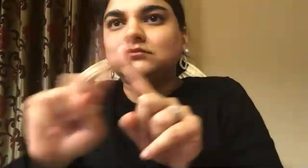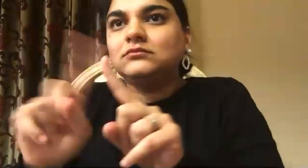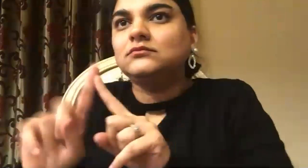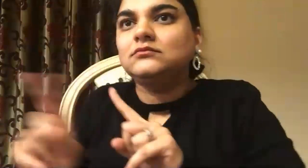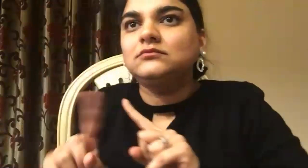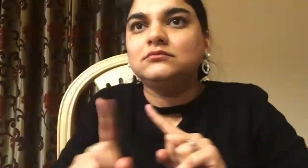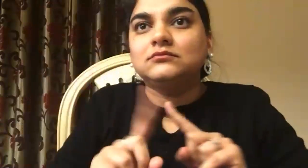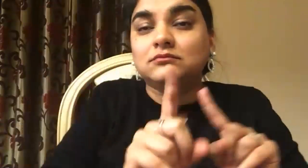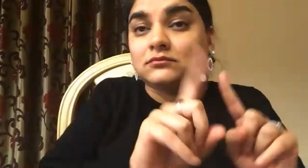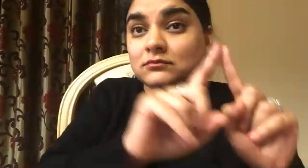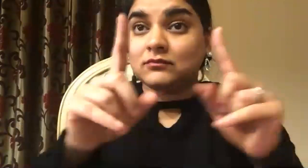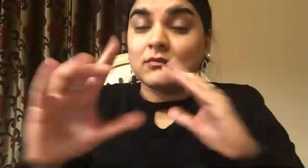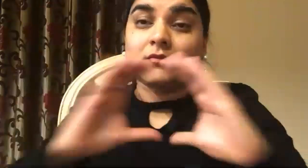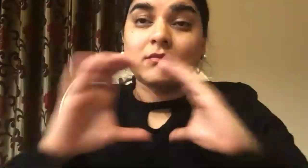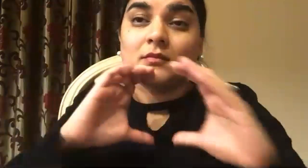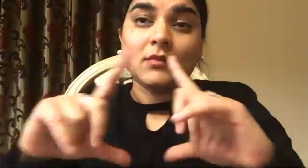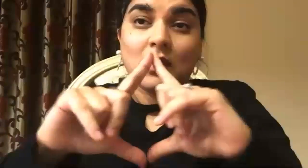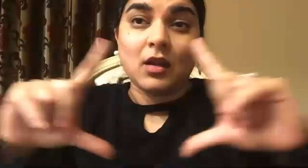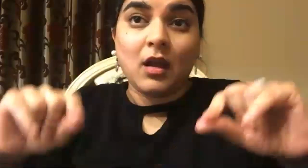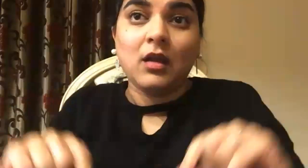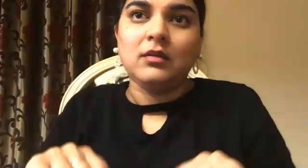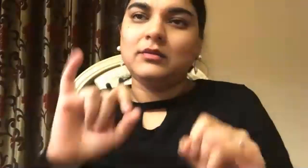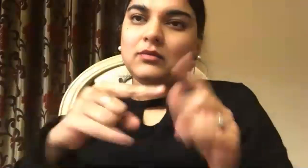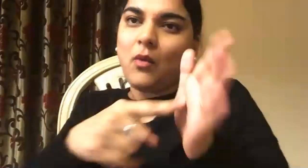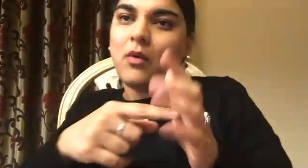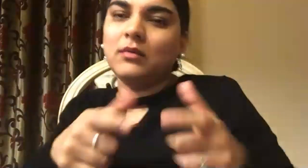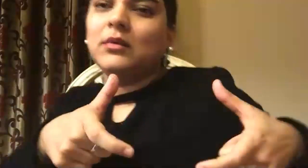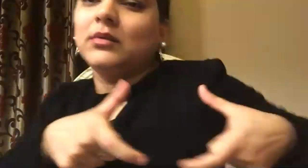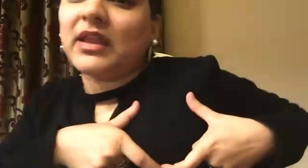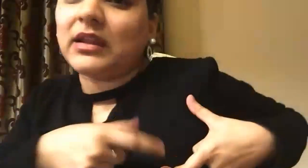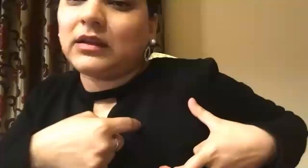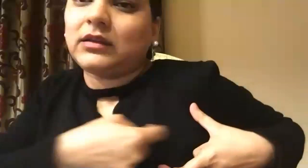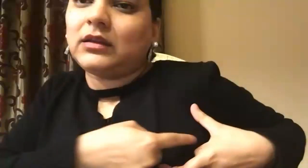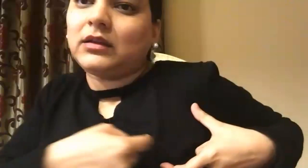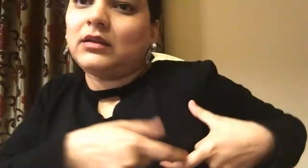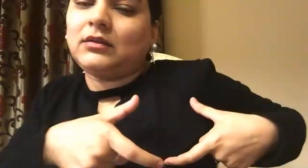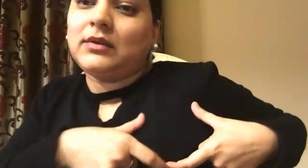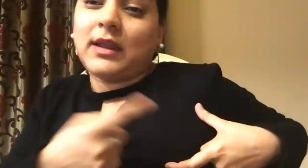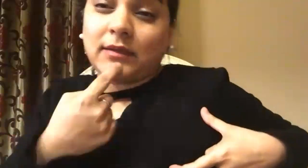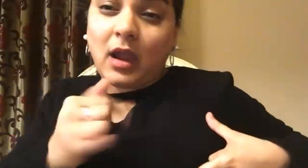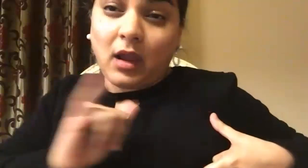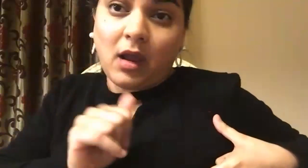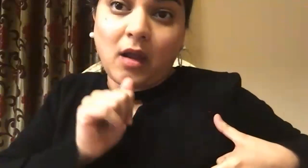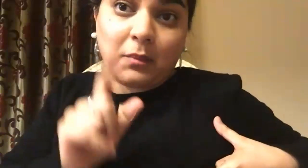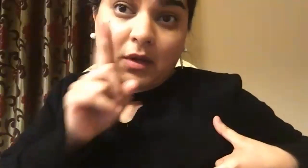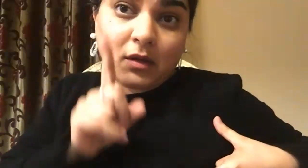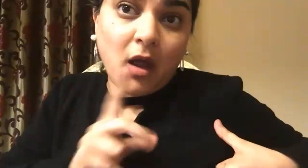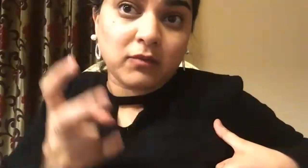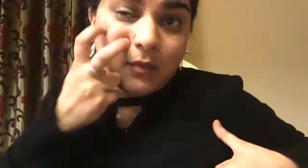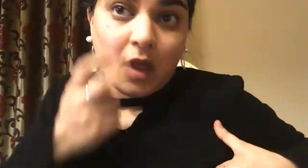needed, other modes that I mentioned, such as picture cards. Sometimes like they